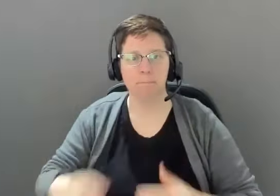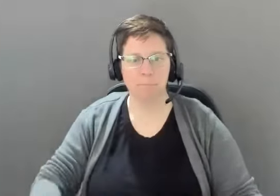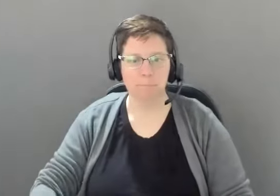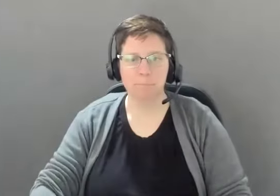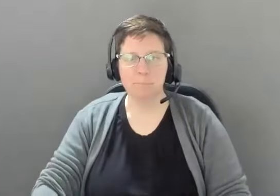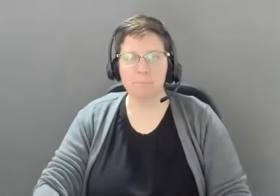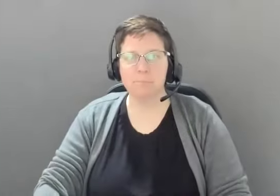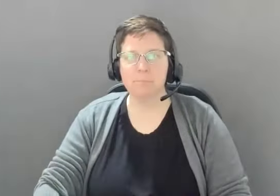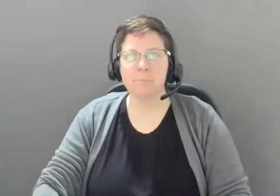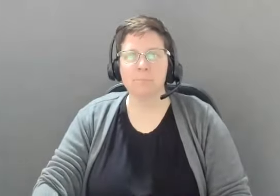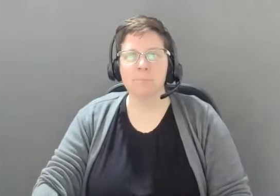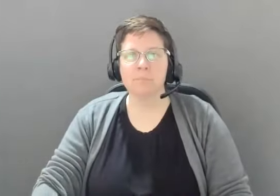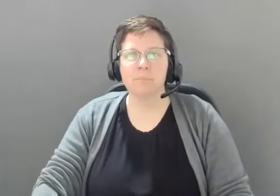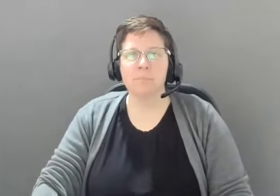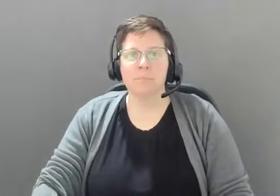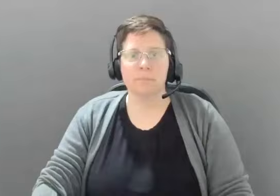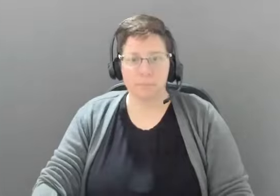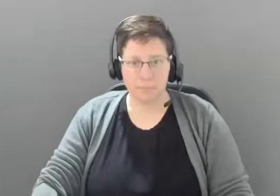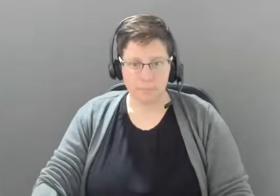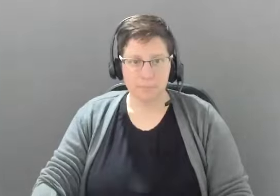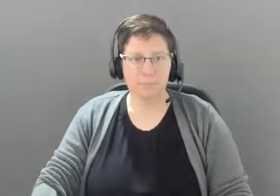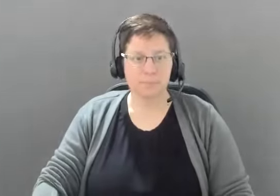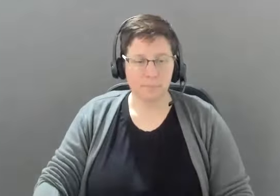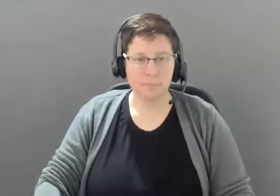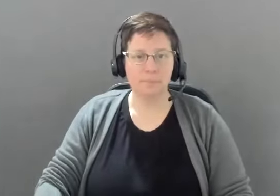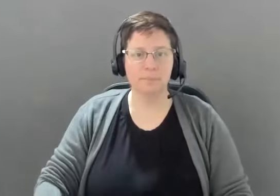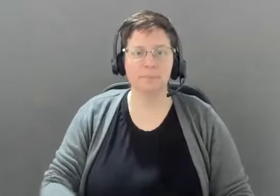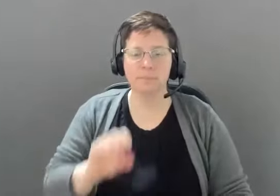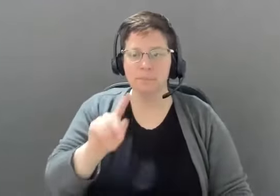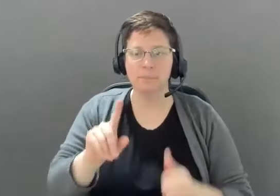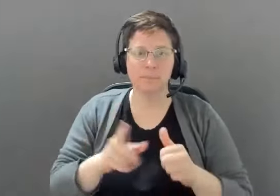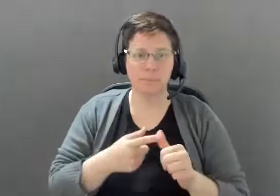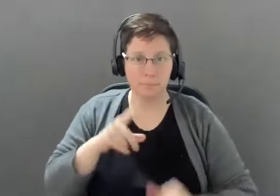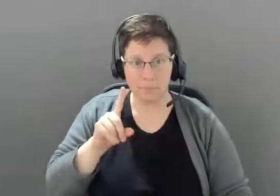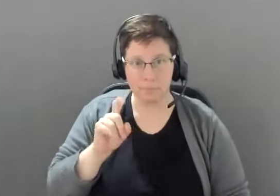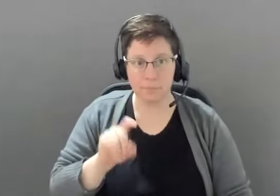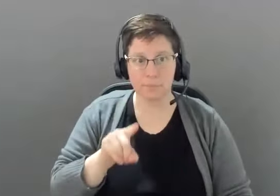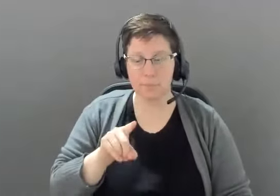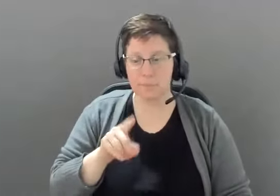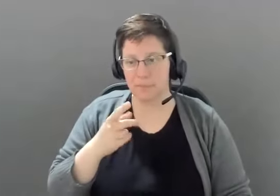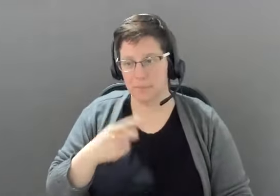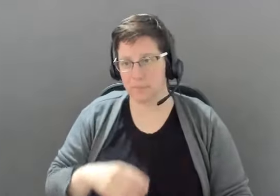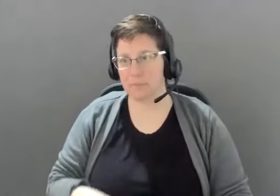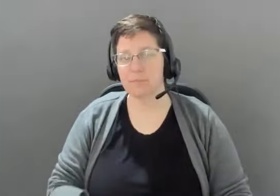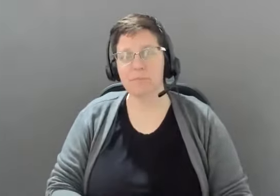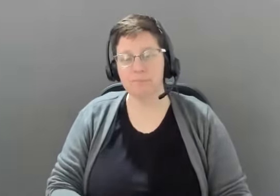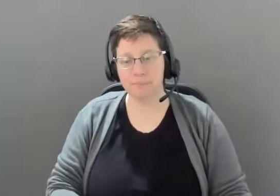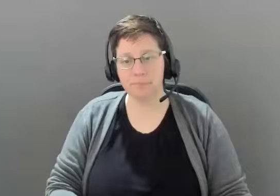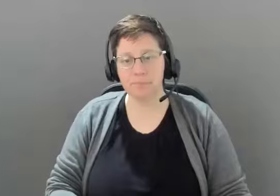So I want to start with the first question that was posed in the chat or in the Q&A box. It